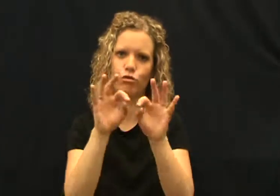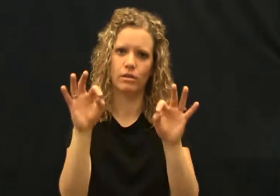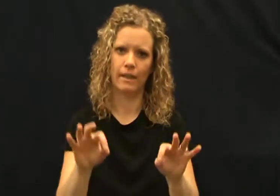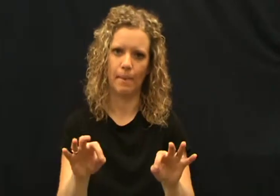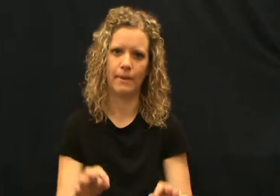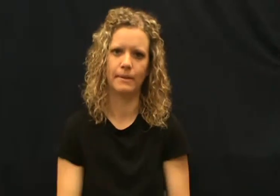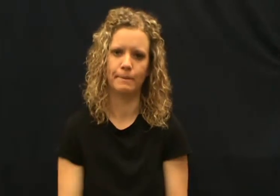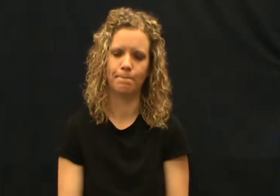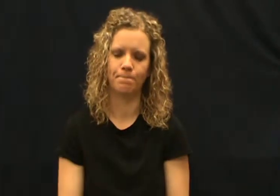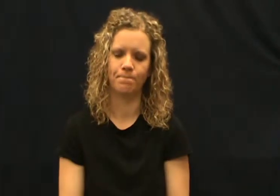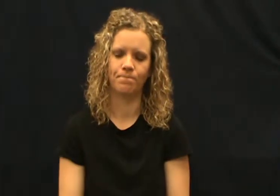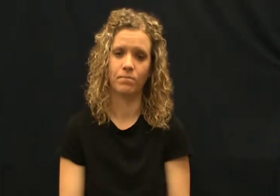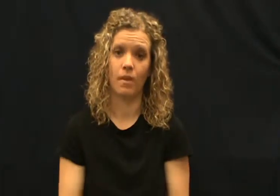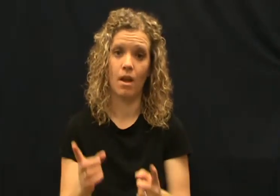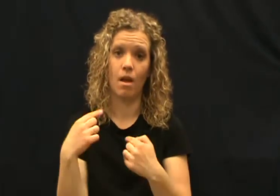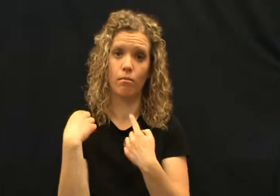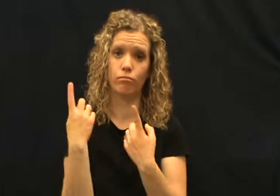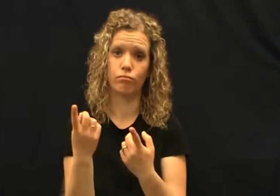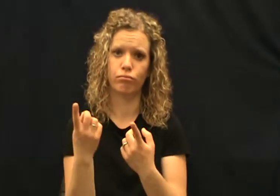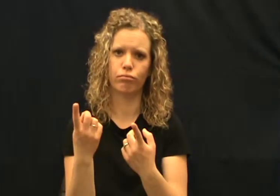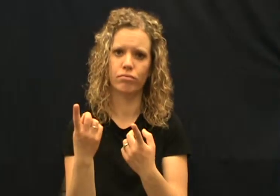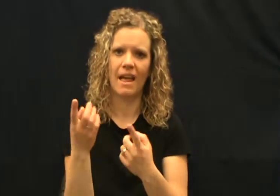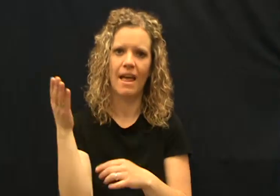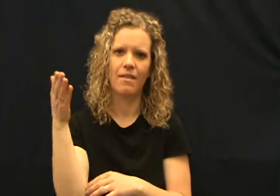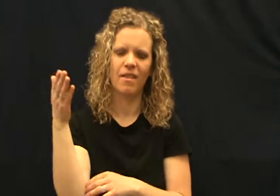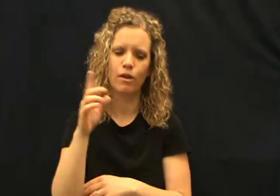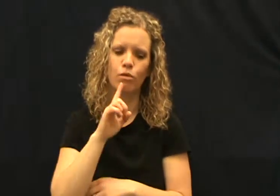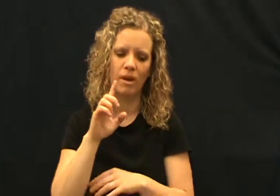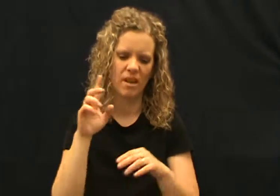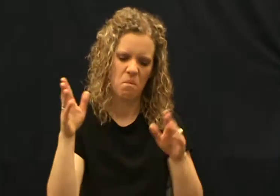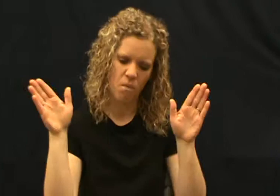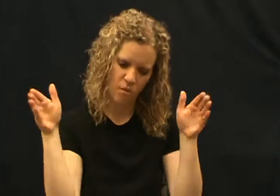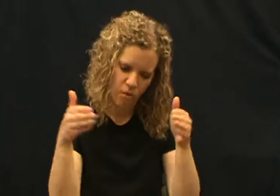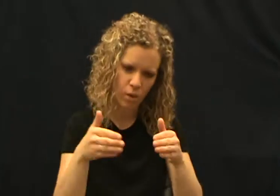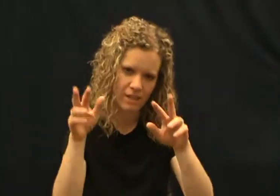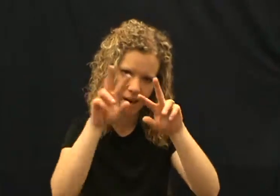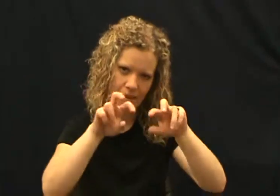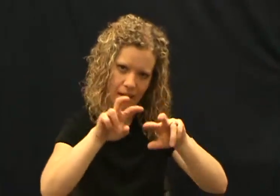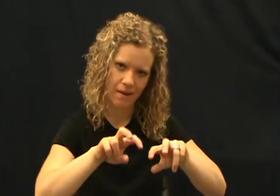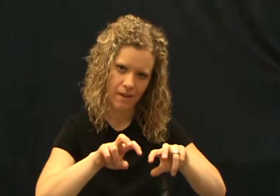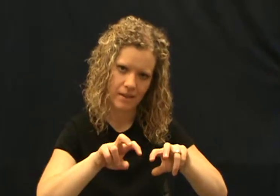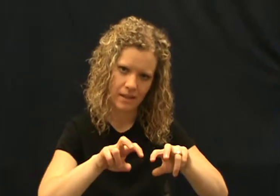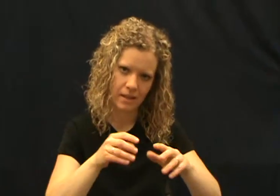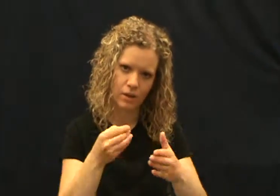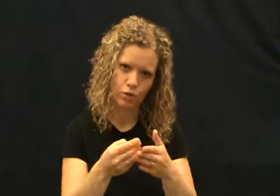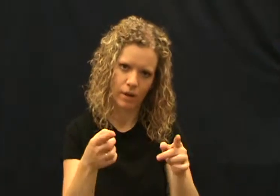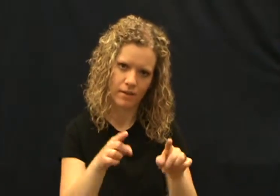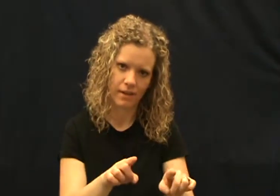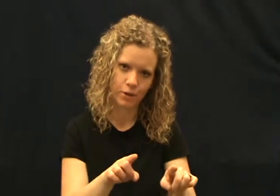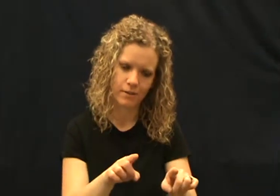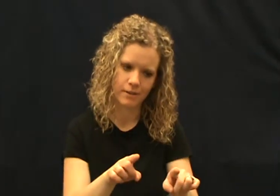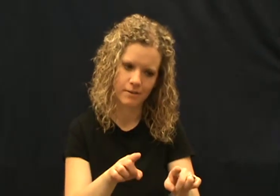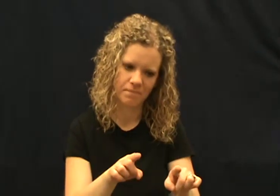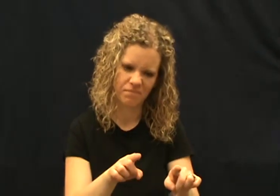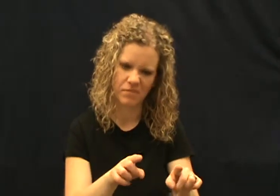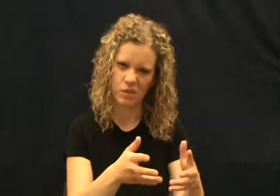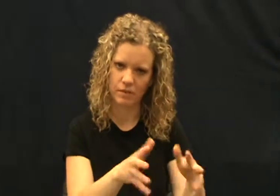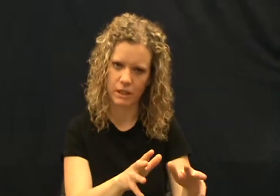Up to this point, our presentation has looked at analyzing transactions. Now we're going to look at recording and summarizing those